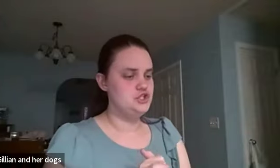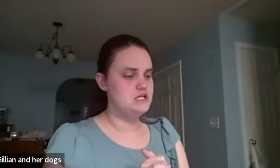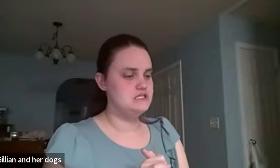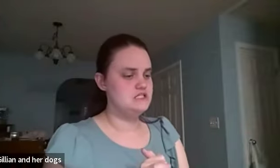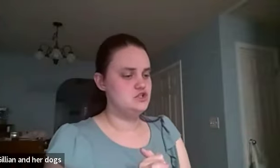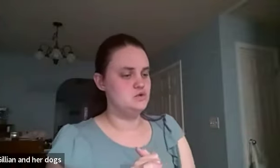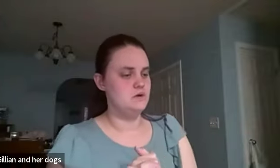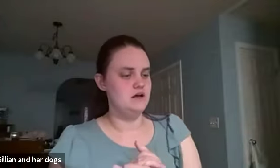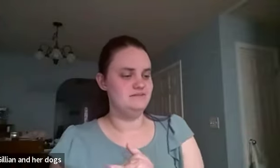just to